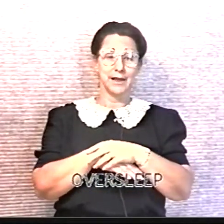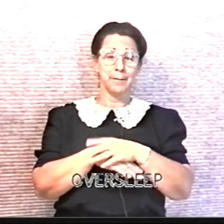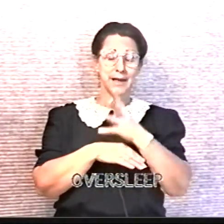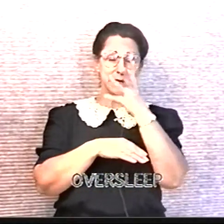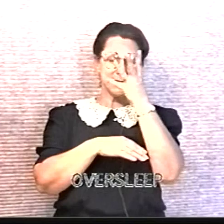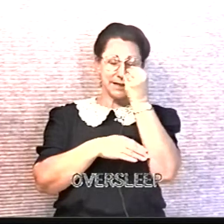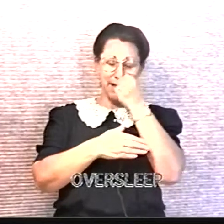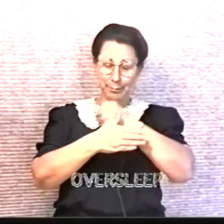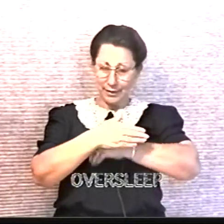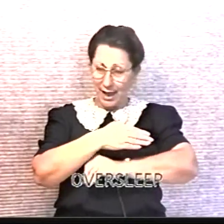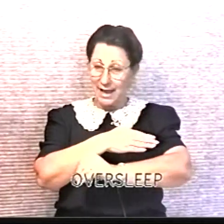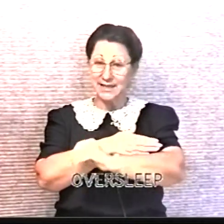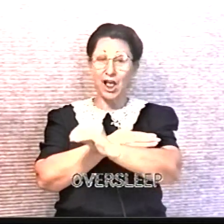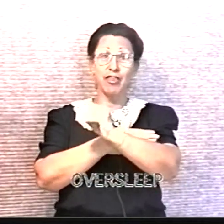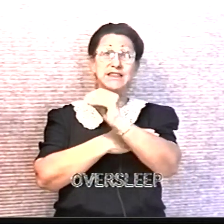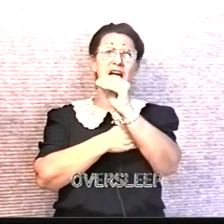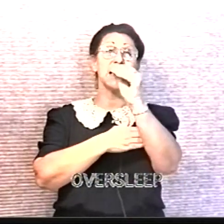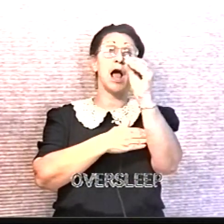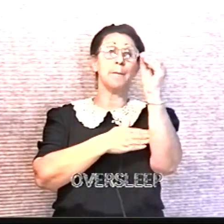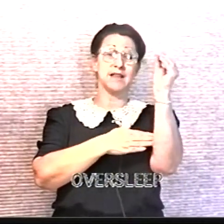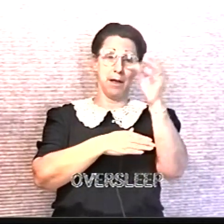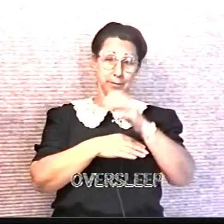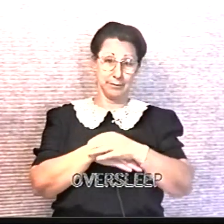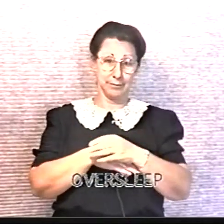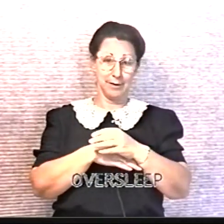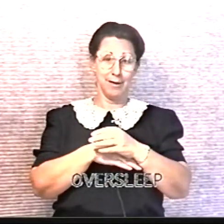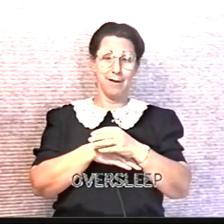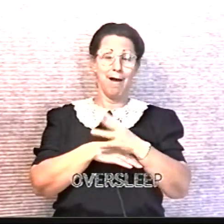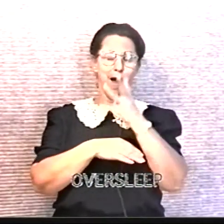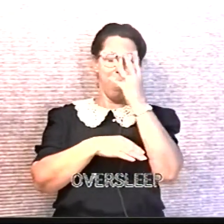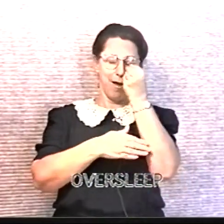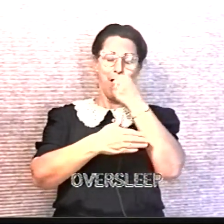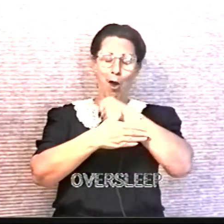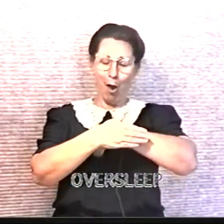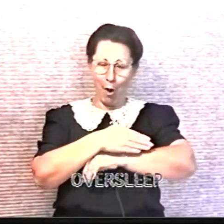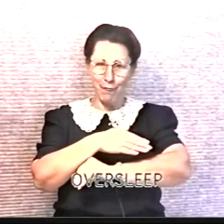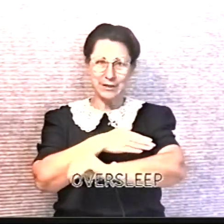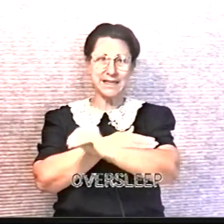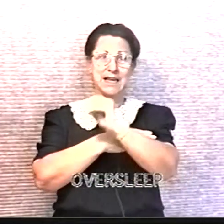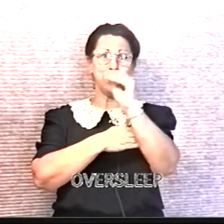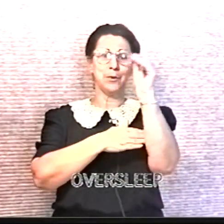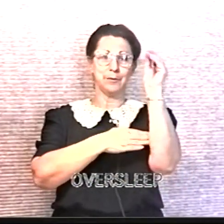mean sleep until the sun comes up. I oversleep.